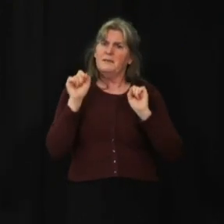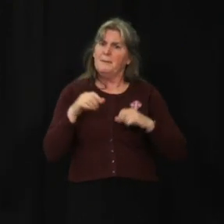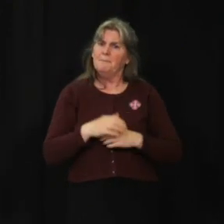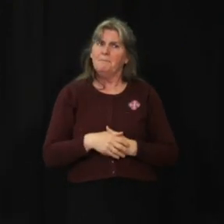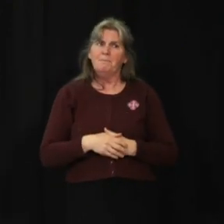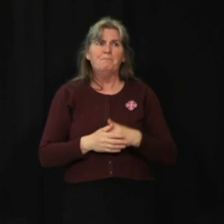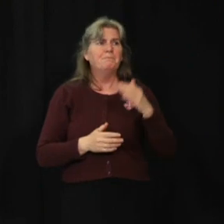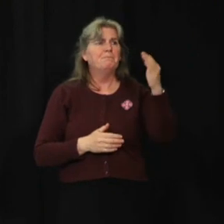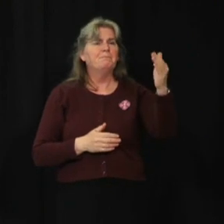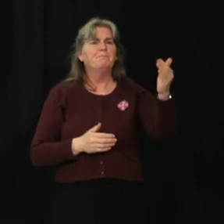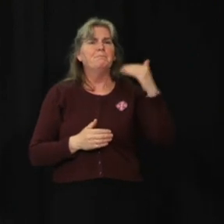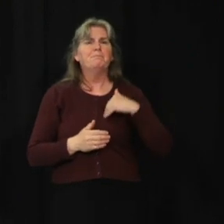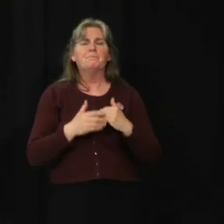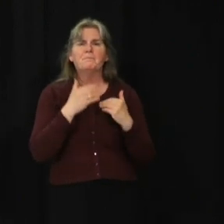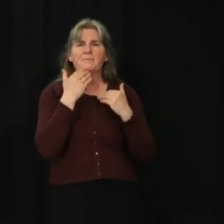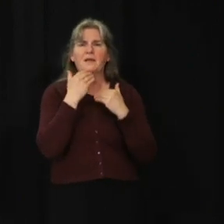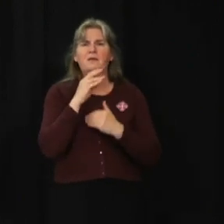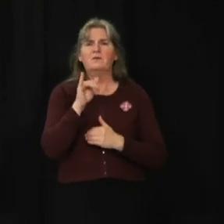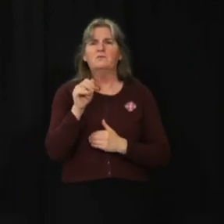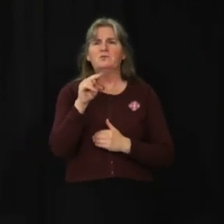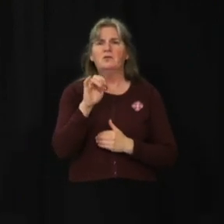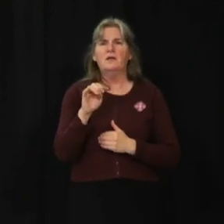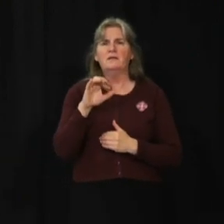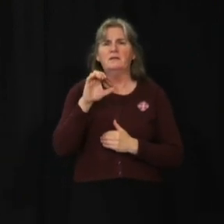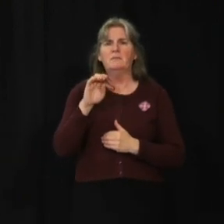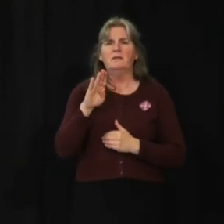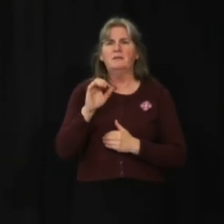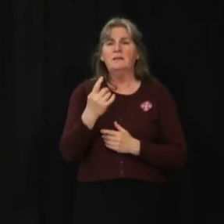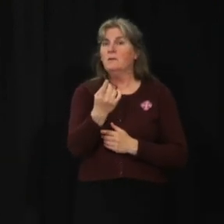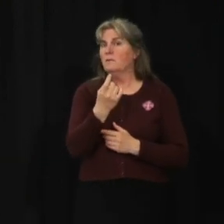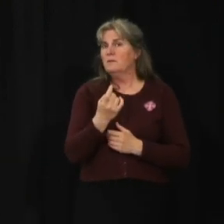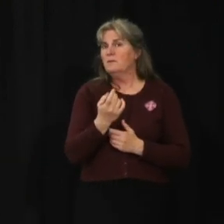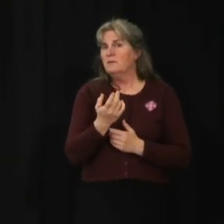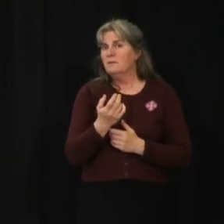Thank you. We'll move on to Jane from CBC.